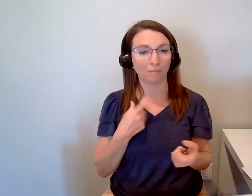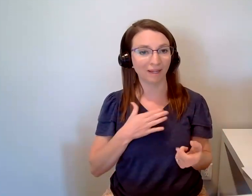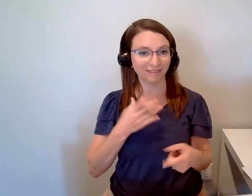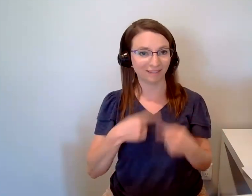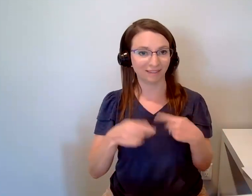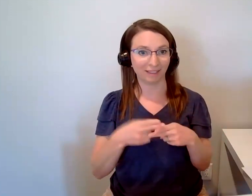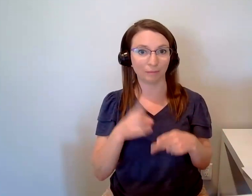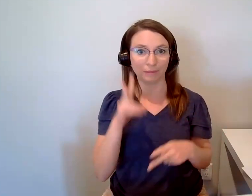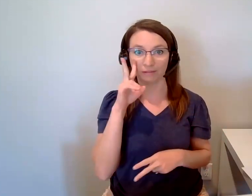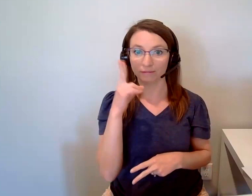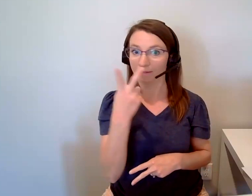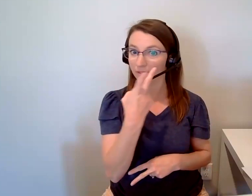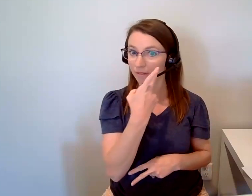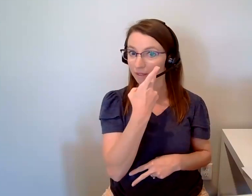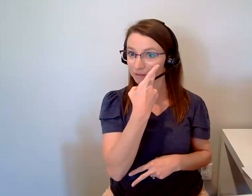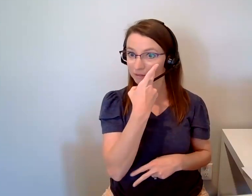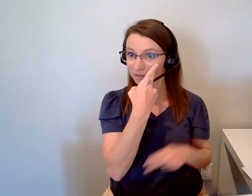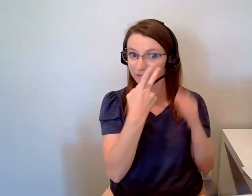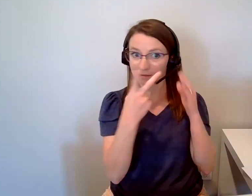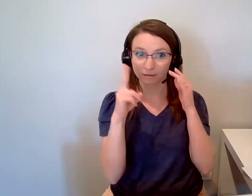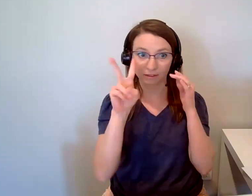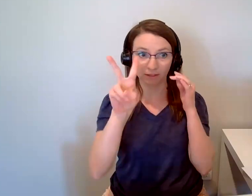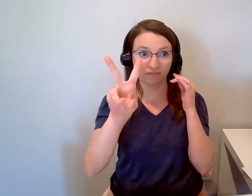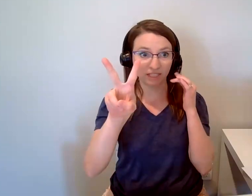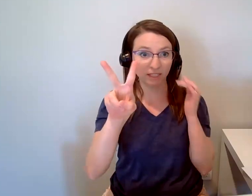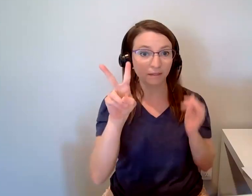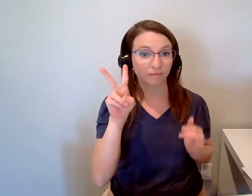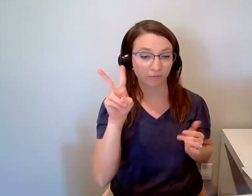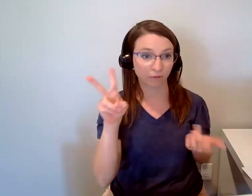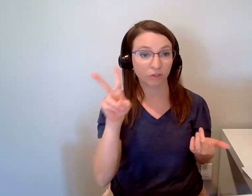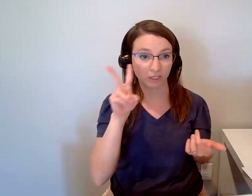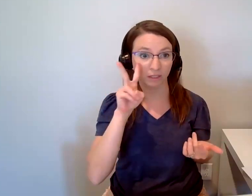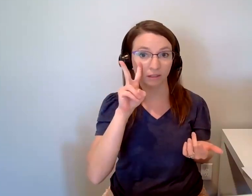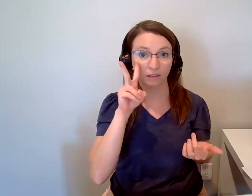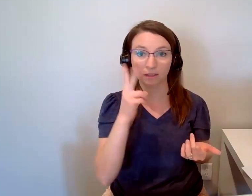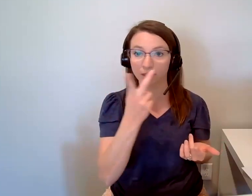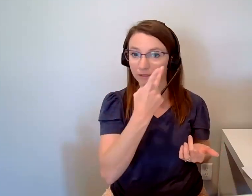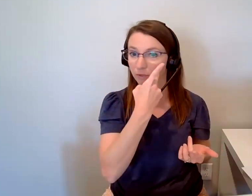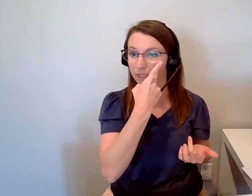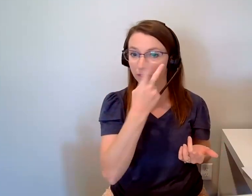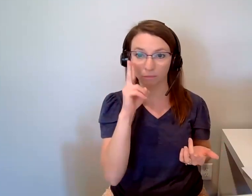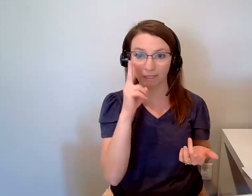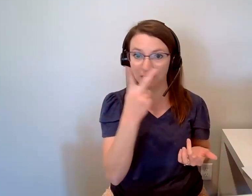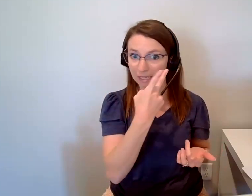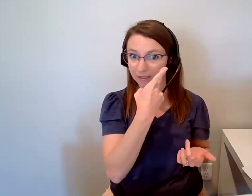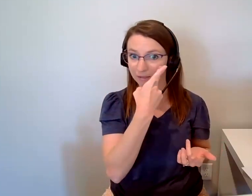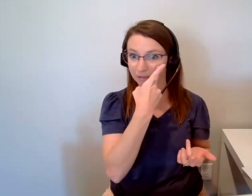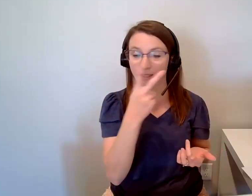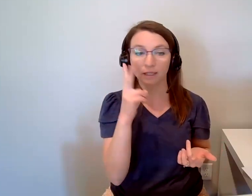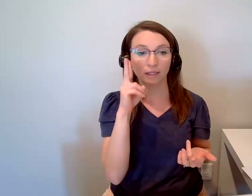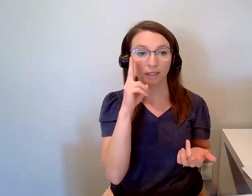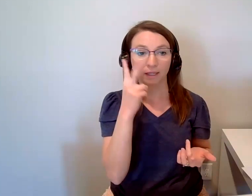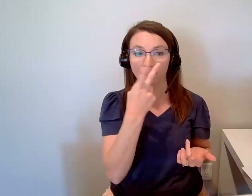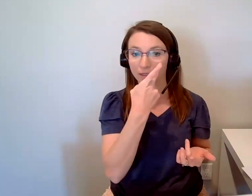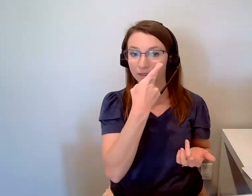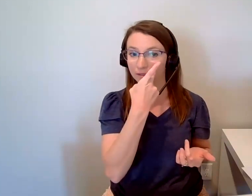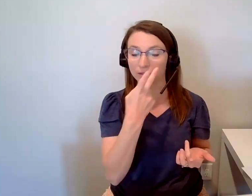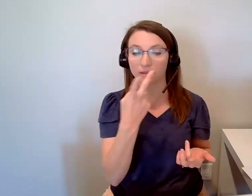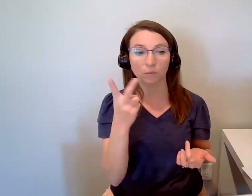So my sign name is this. It's a V for Virginia, and it's right under my eyes.